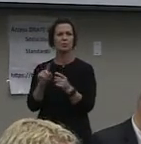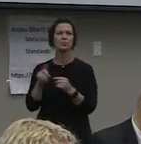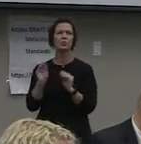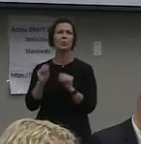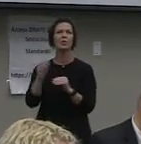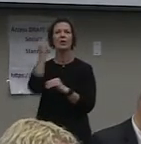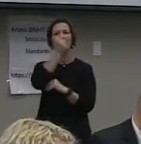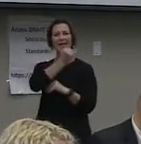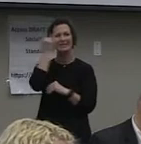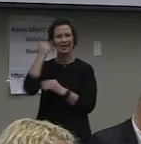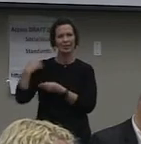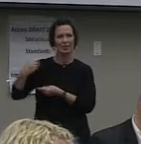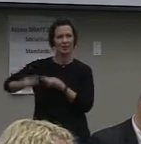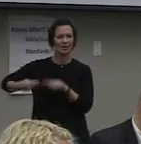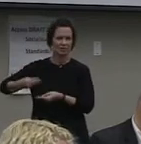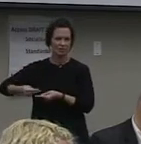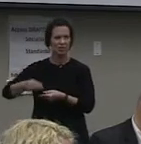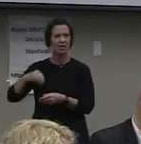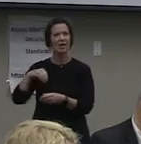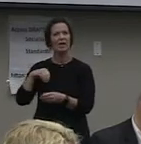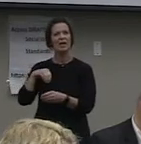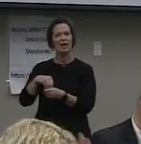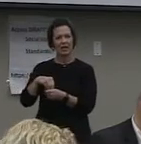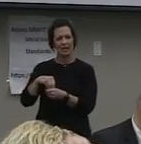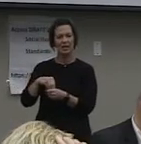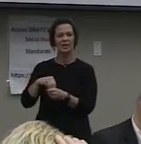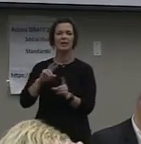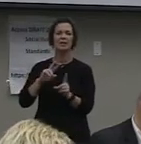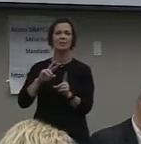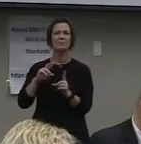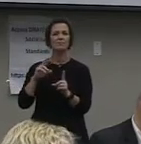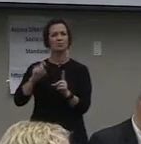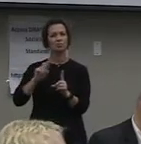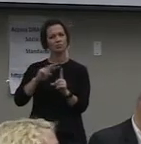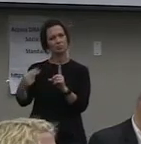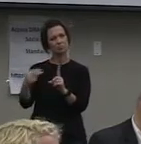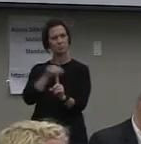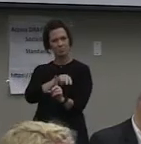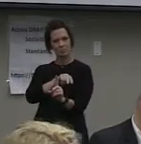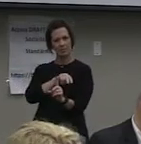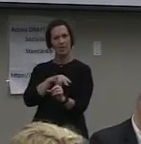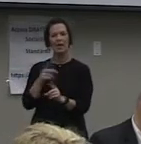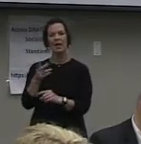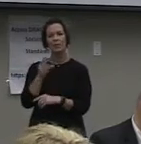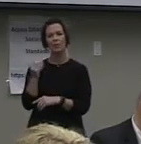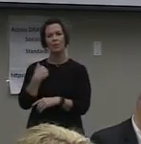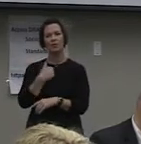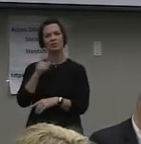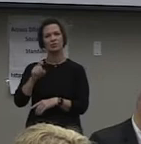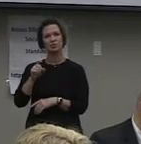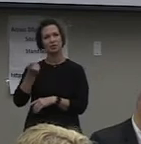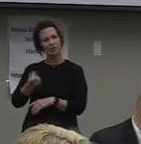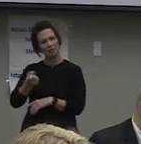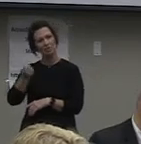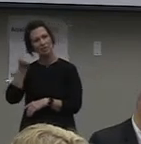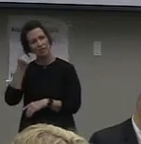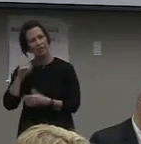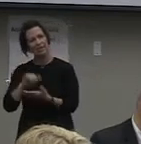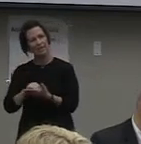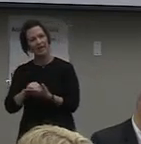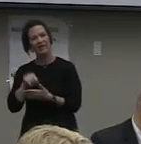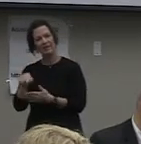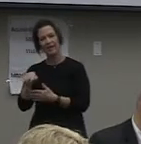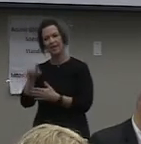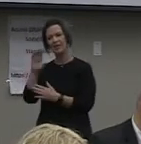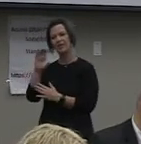Acadian heritage in perspective. And part of that is to understand that the Cajun people are